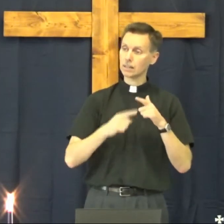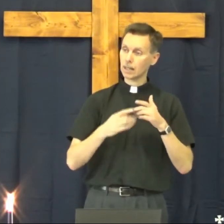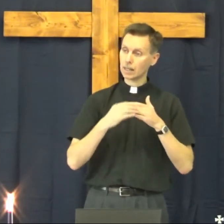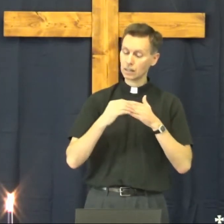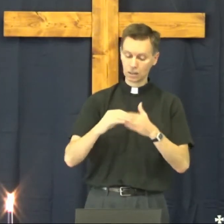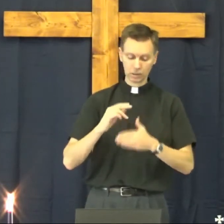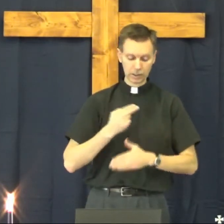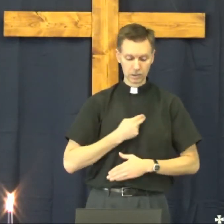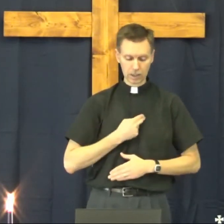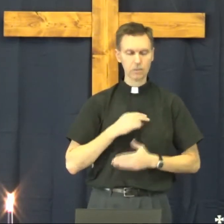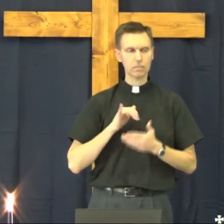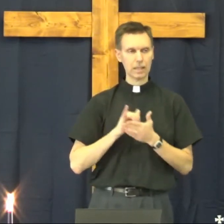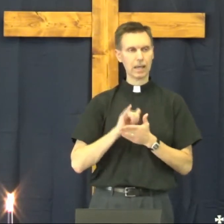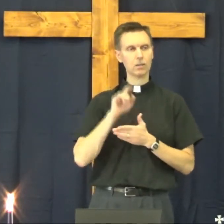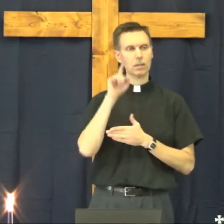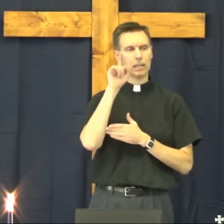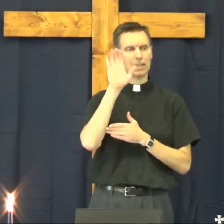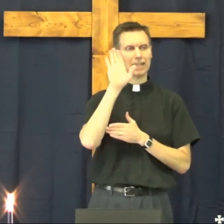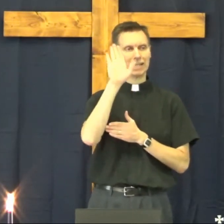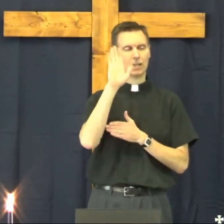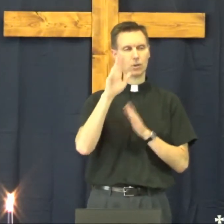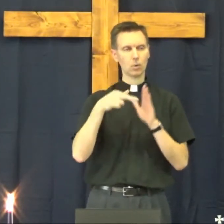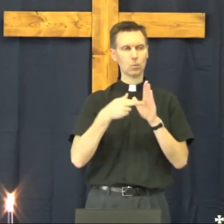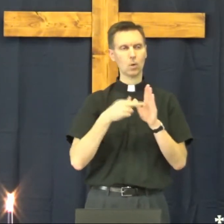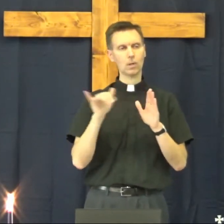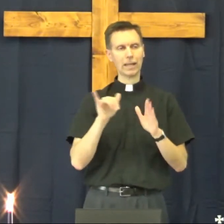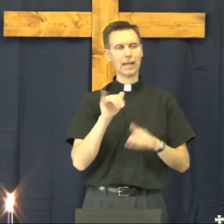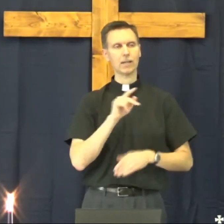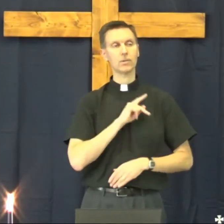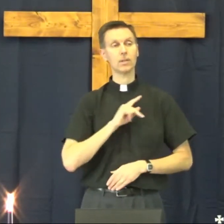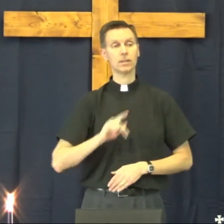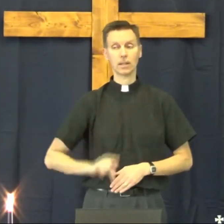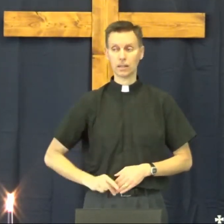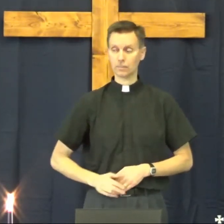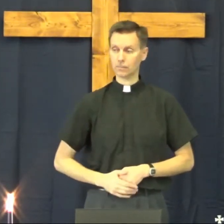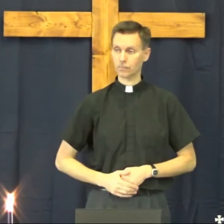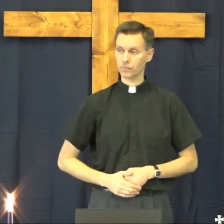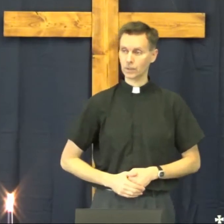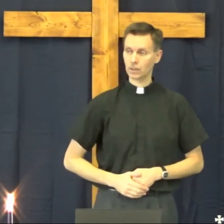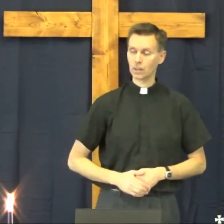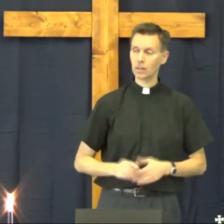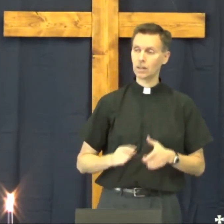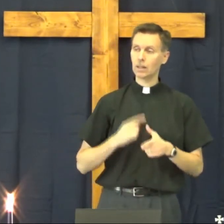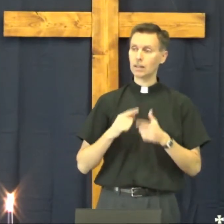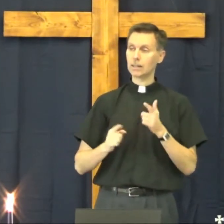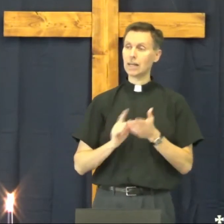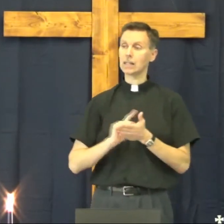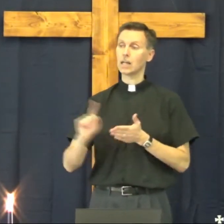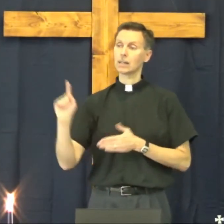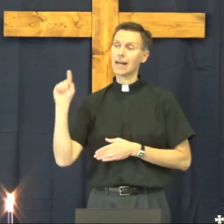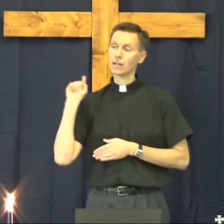then leads us. That is His role as King. Then, last